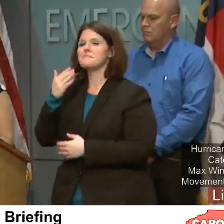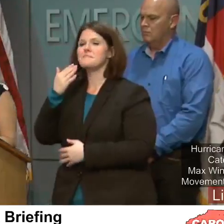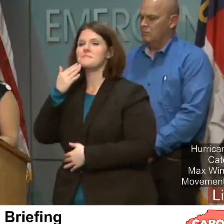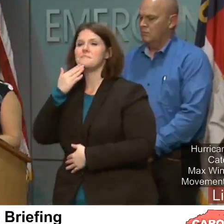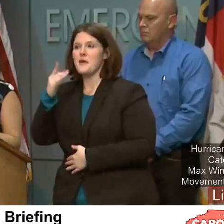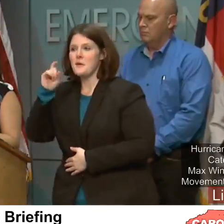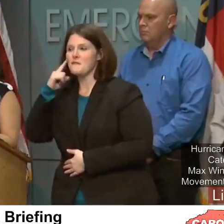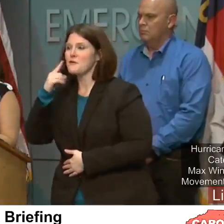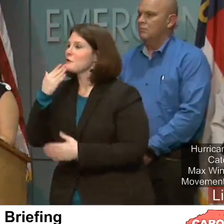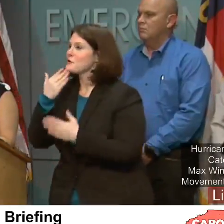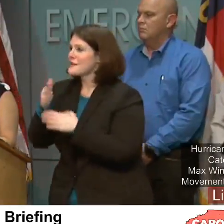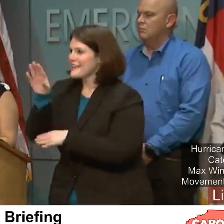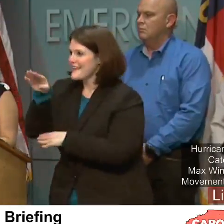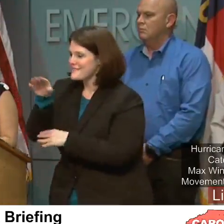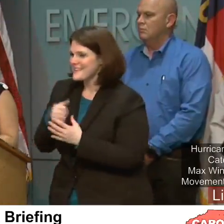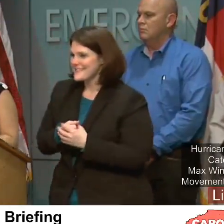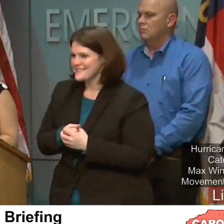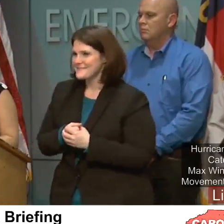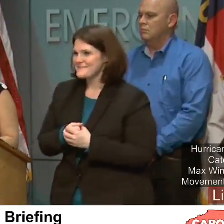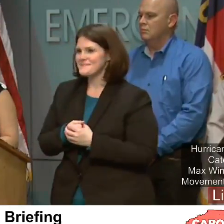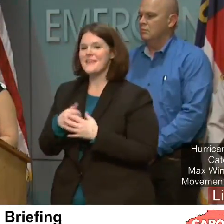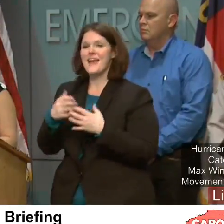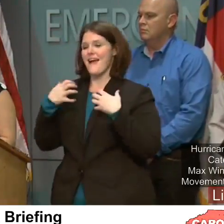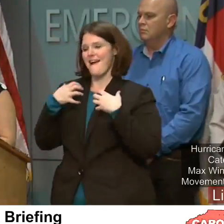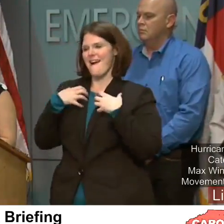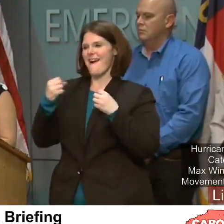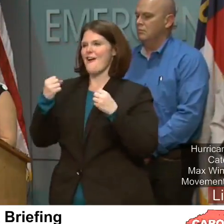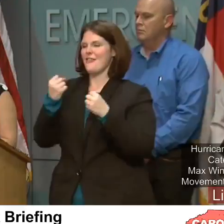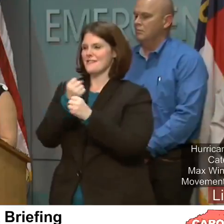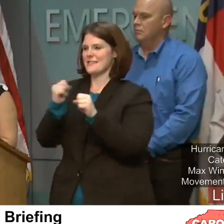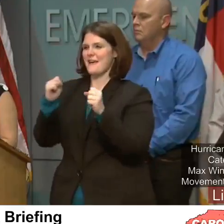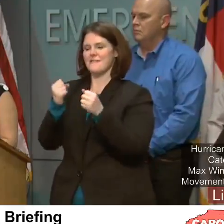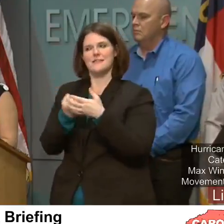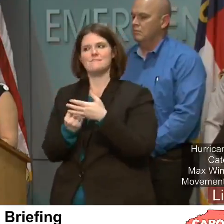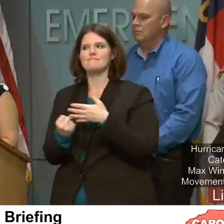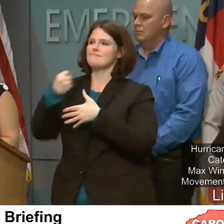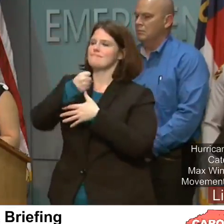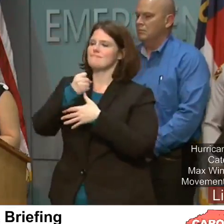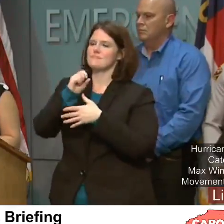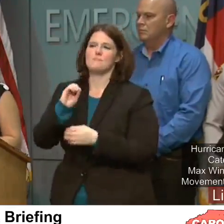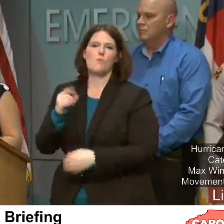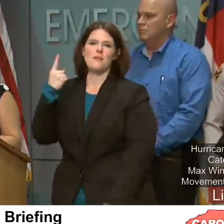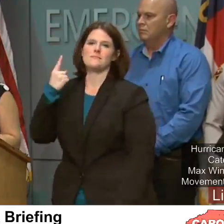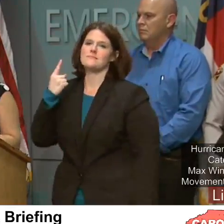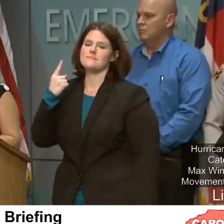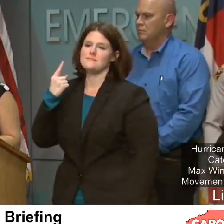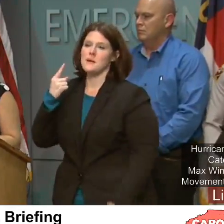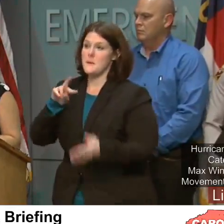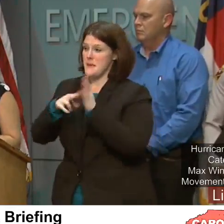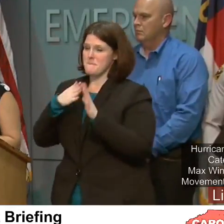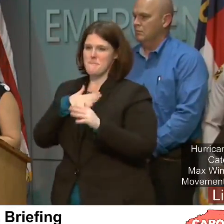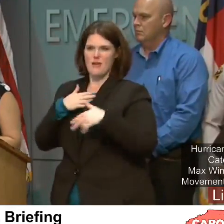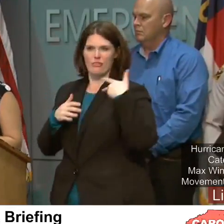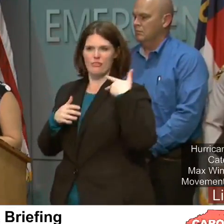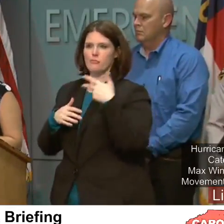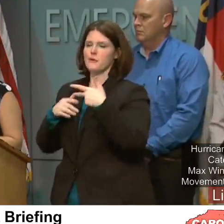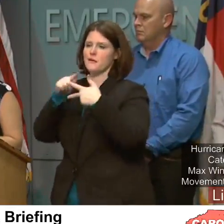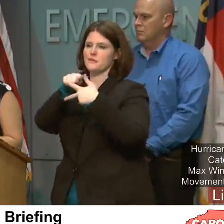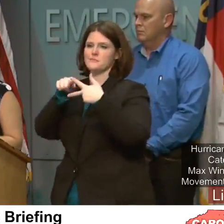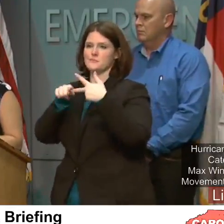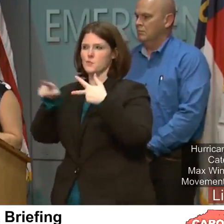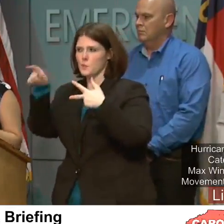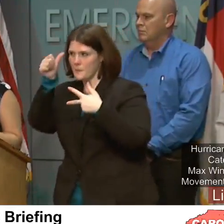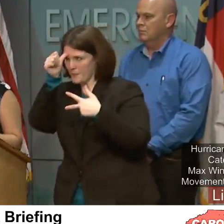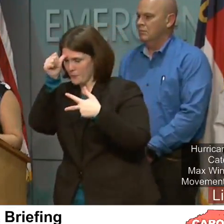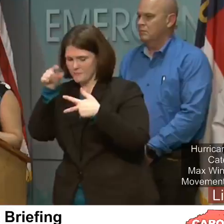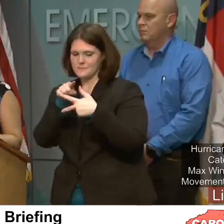Thank you, Governor. Good evening. As we said, health and safety is our top priority. So 3 things for you to remember